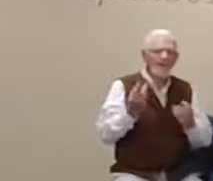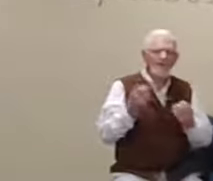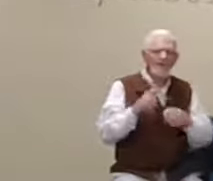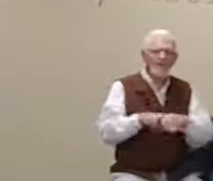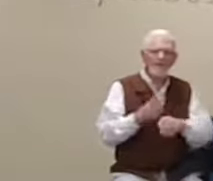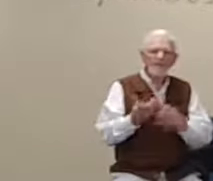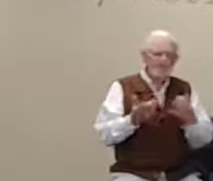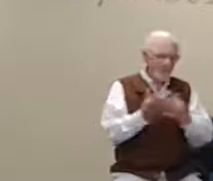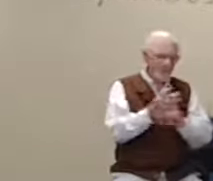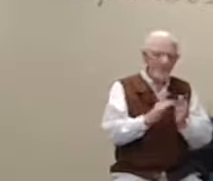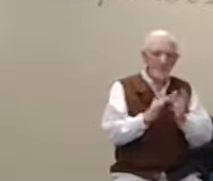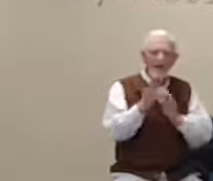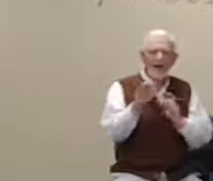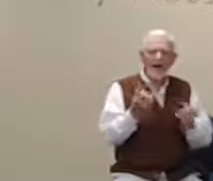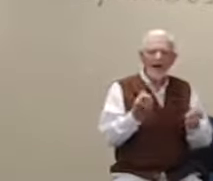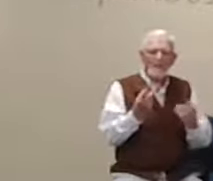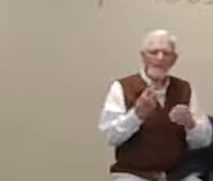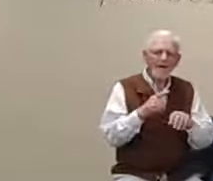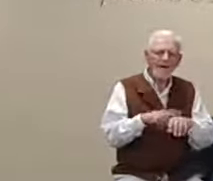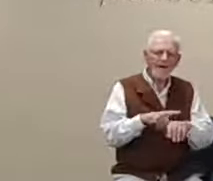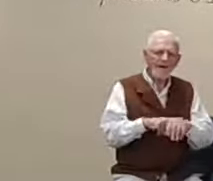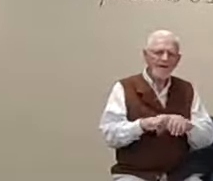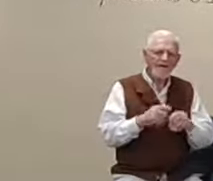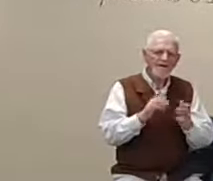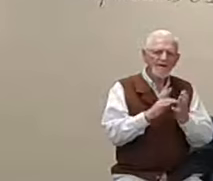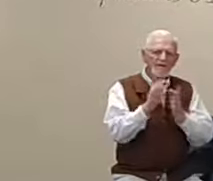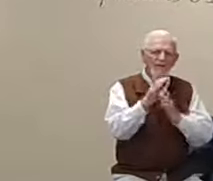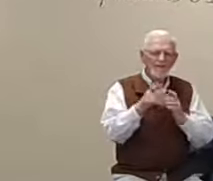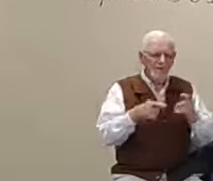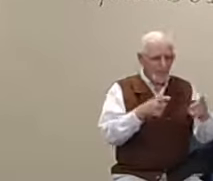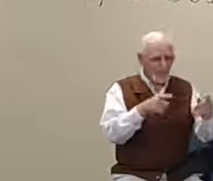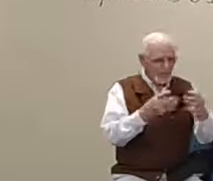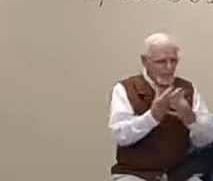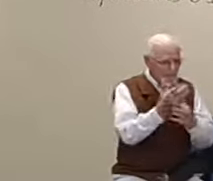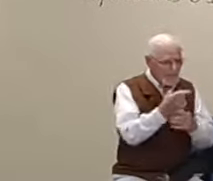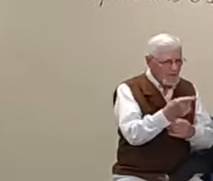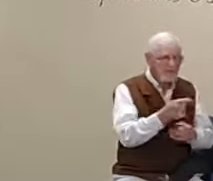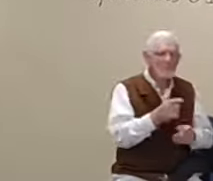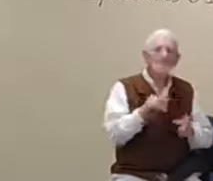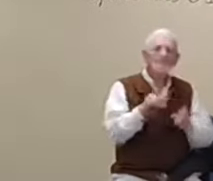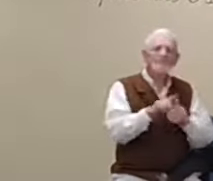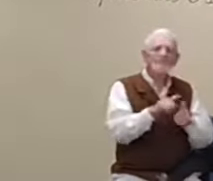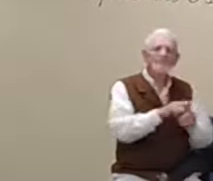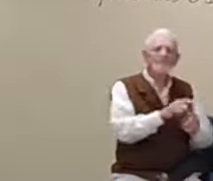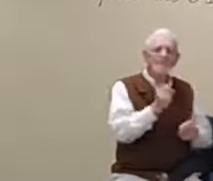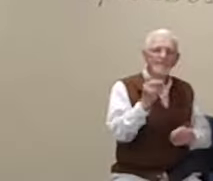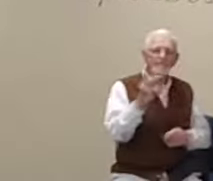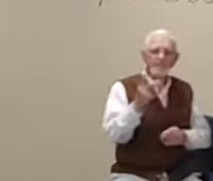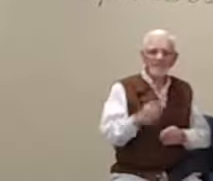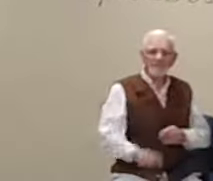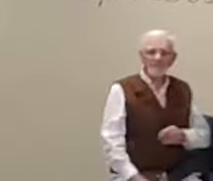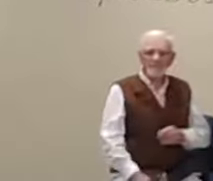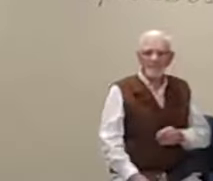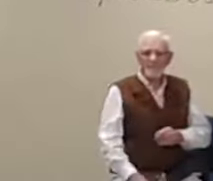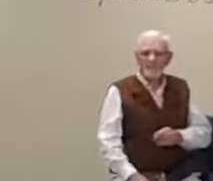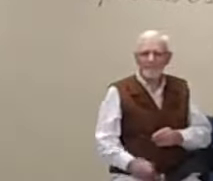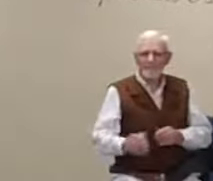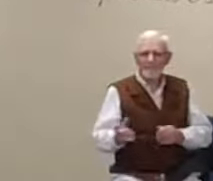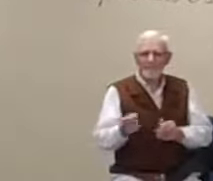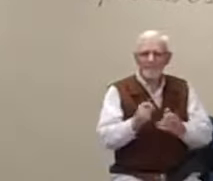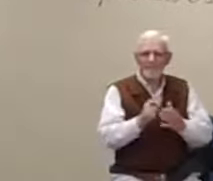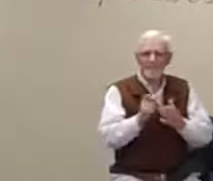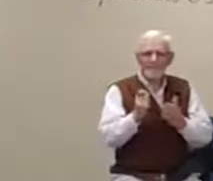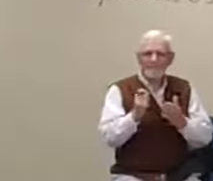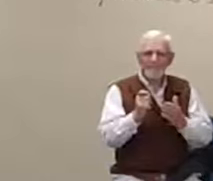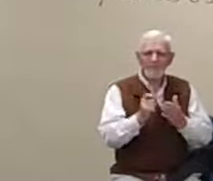through the Bible, it's how many times the Bible goes through you. Amen. All right? And so you just get to these